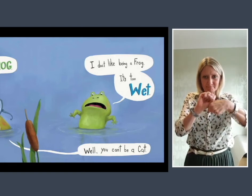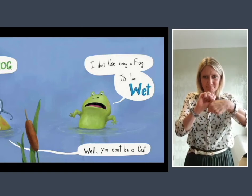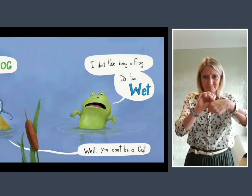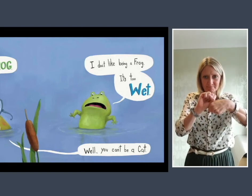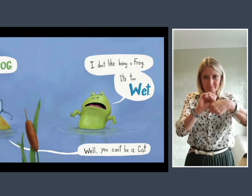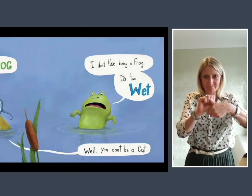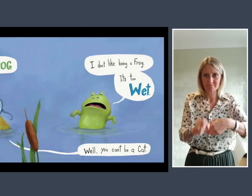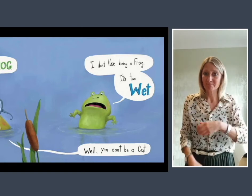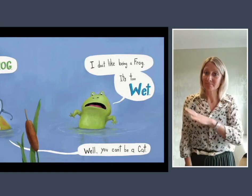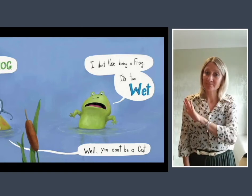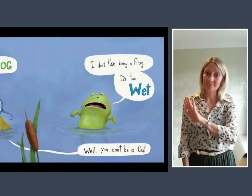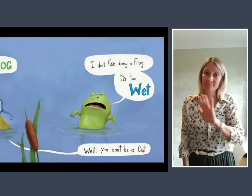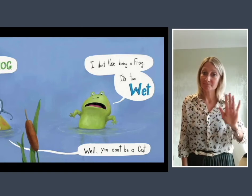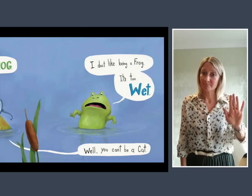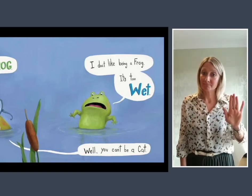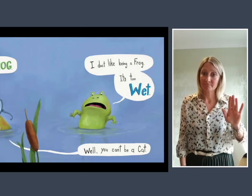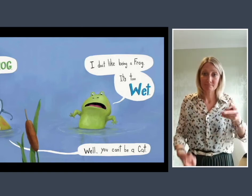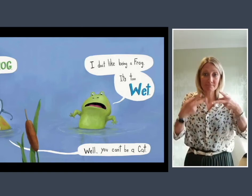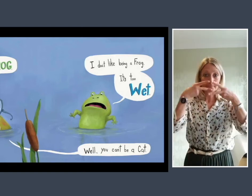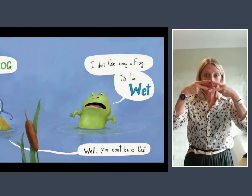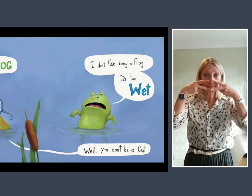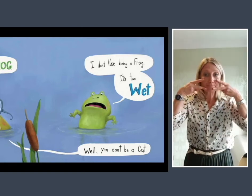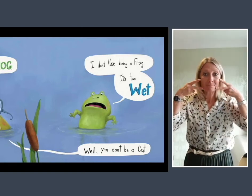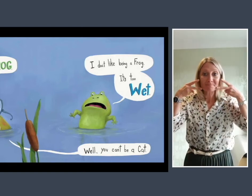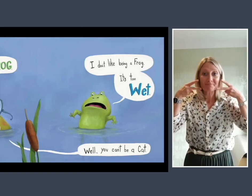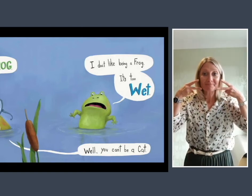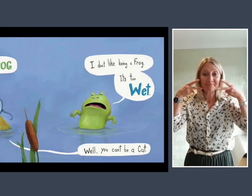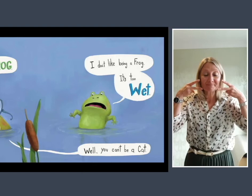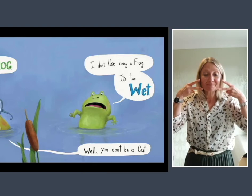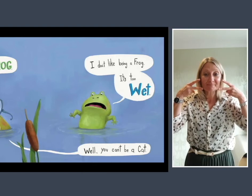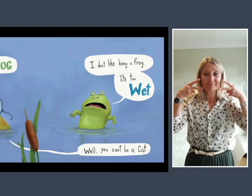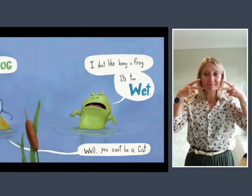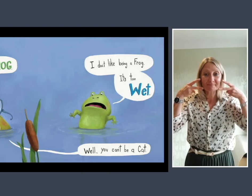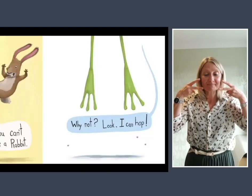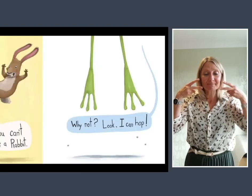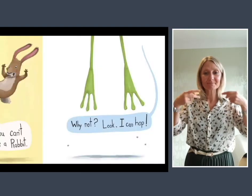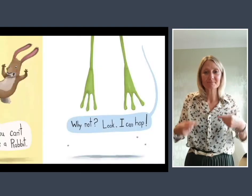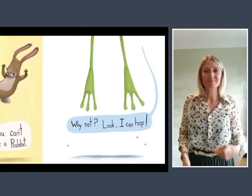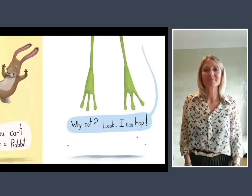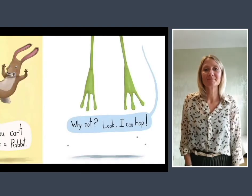Well, you can't be a cat.